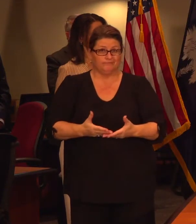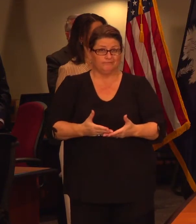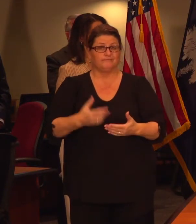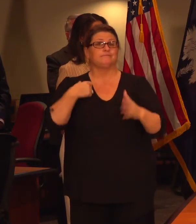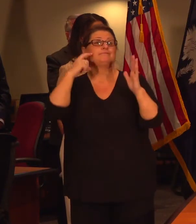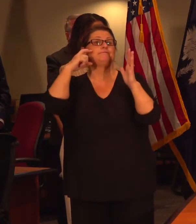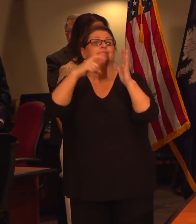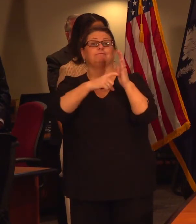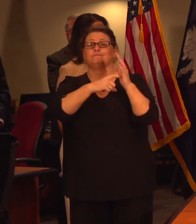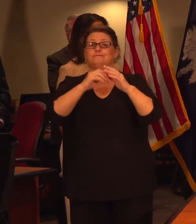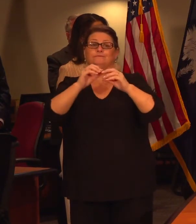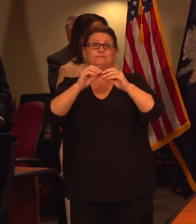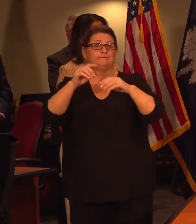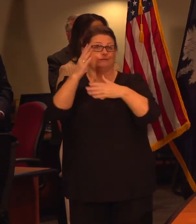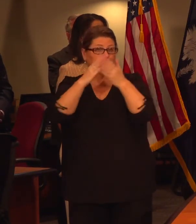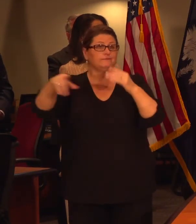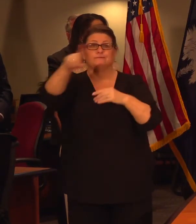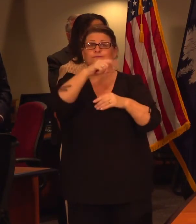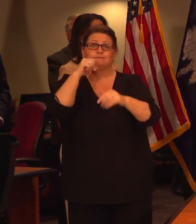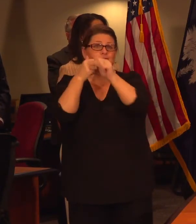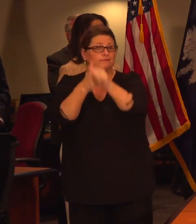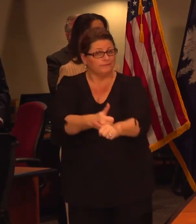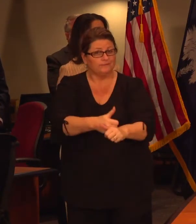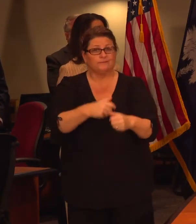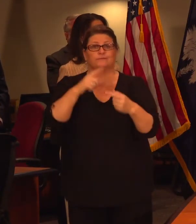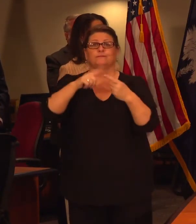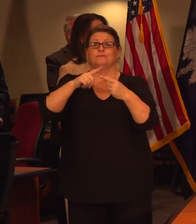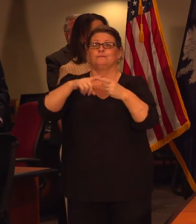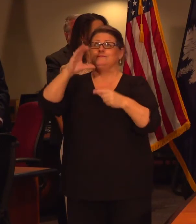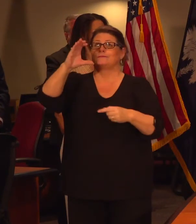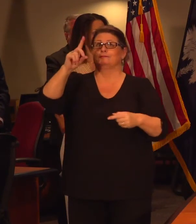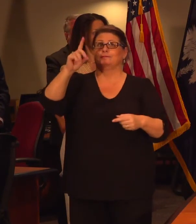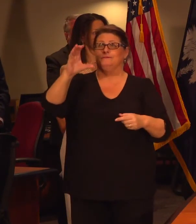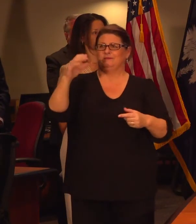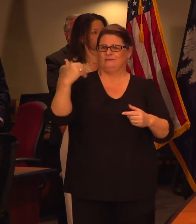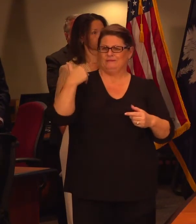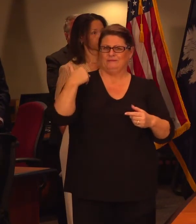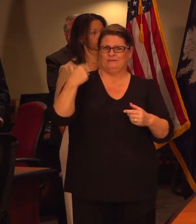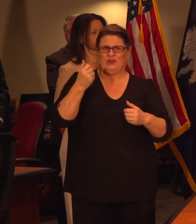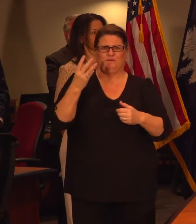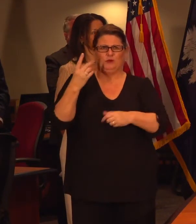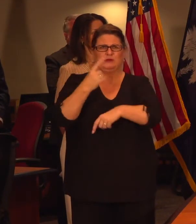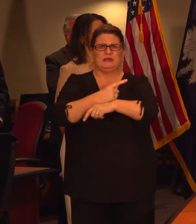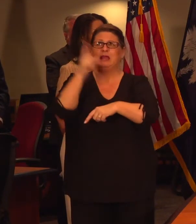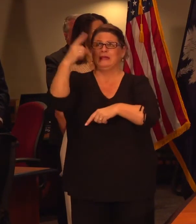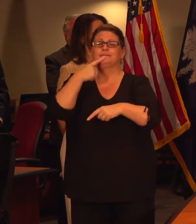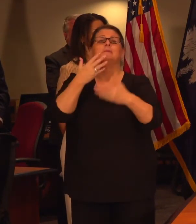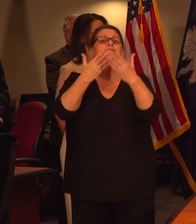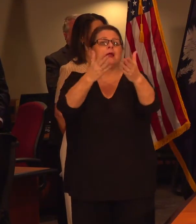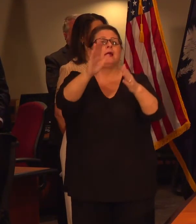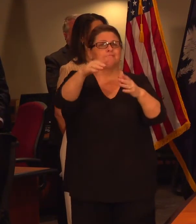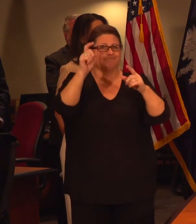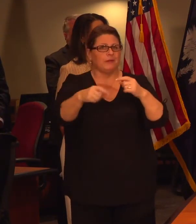non-compliance, the rising infection rate, such things as the CDC now in the last few days recommending face